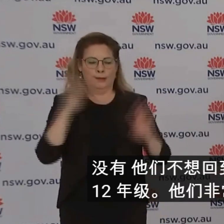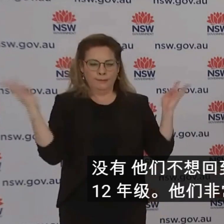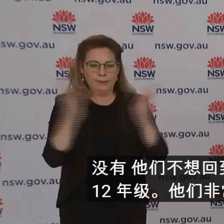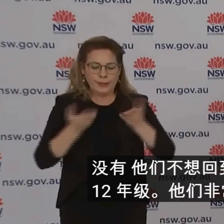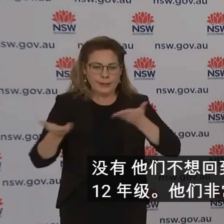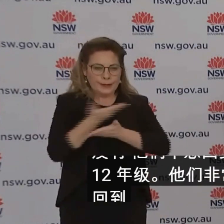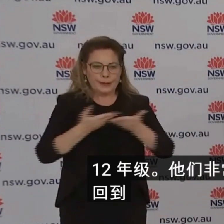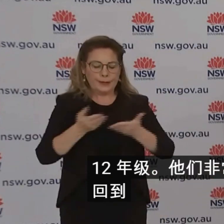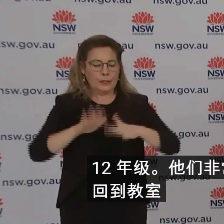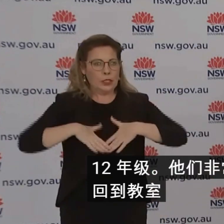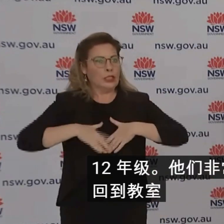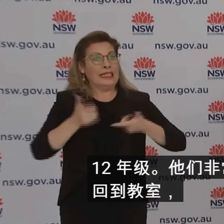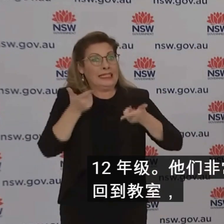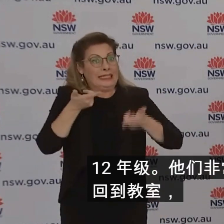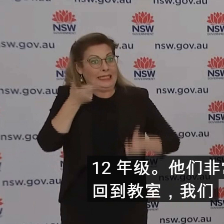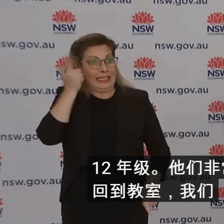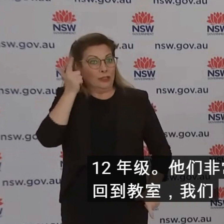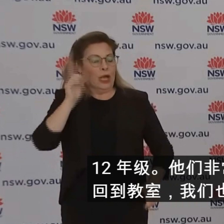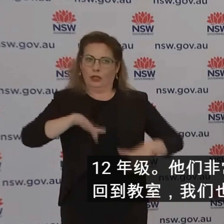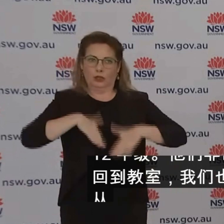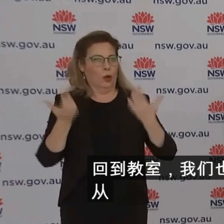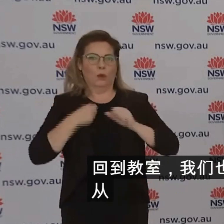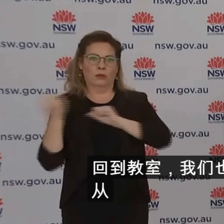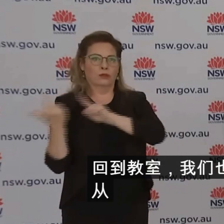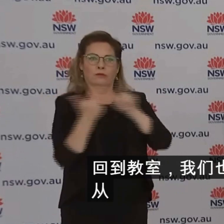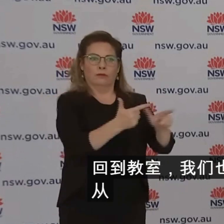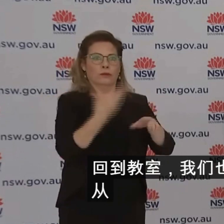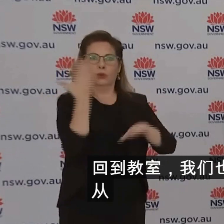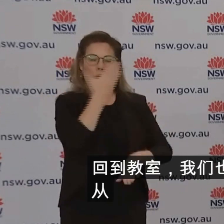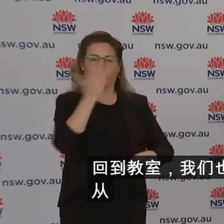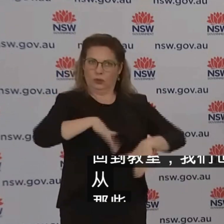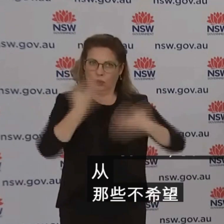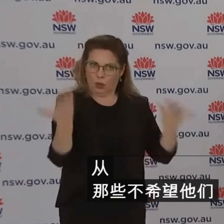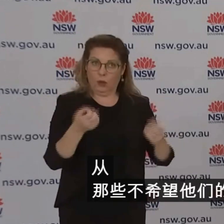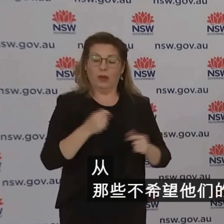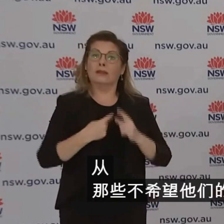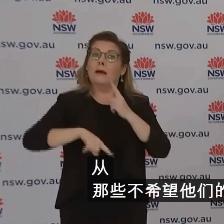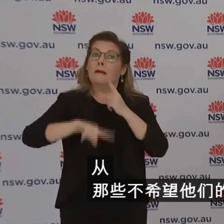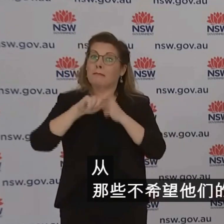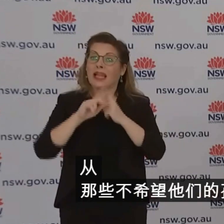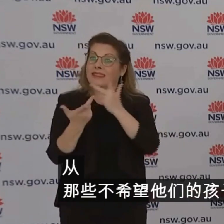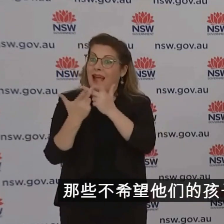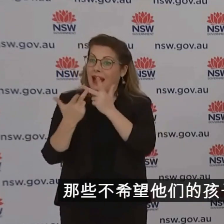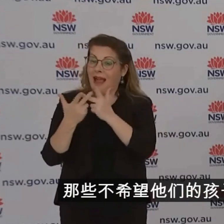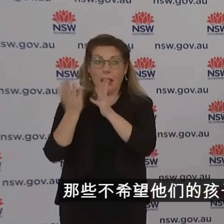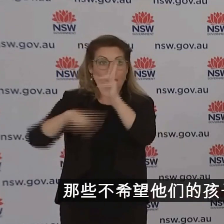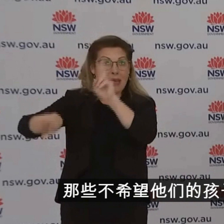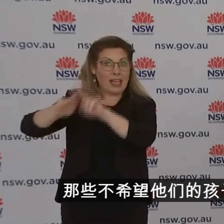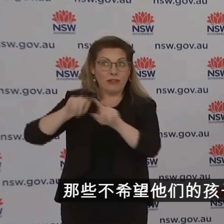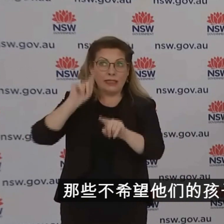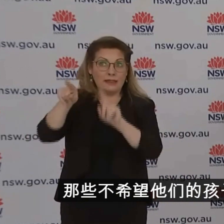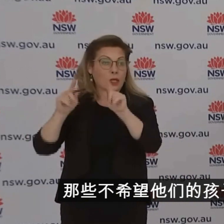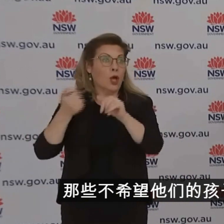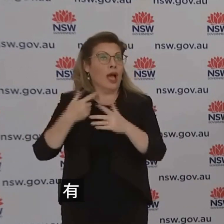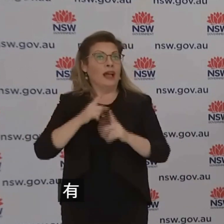very anti them returning to classrooms. We're also hearing from a number of parents outside of those LGAs who don't want their children to go